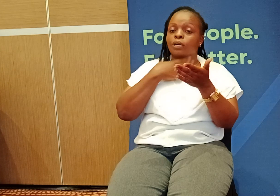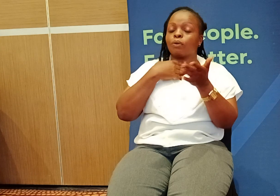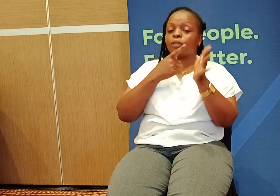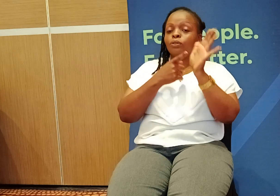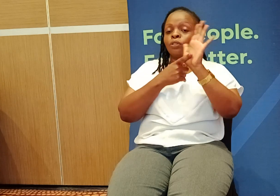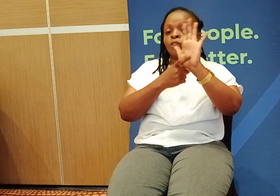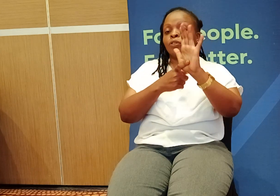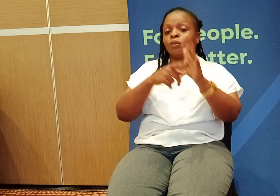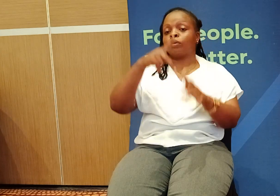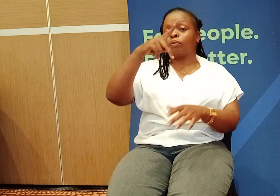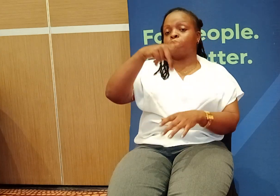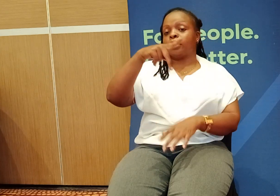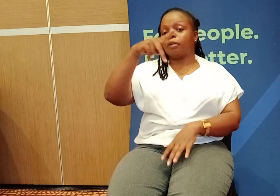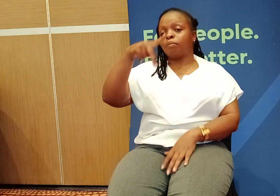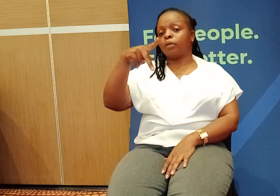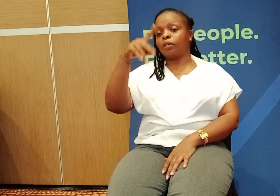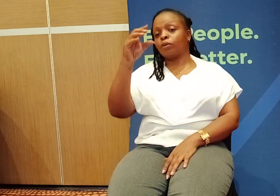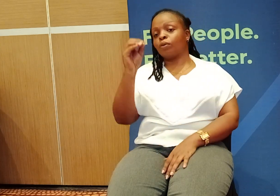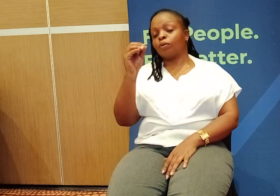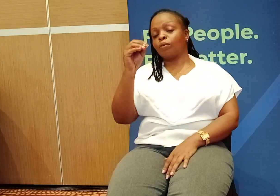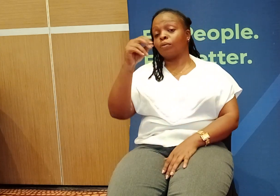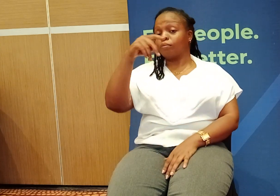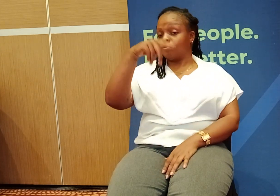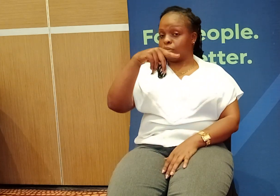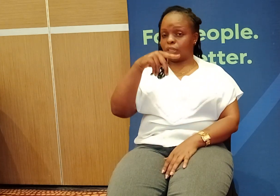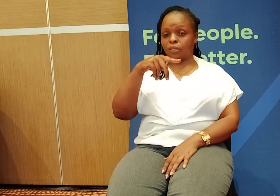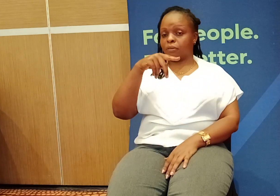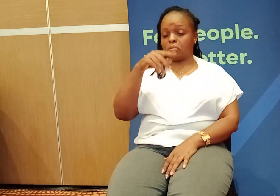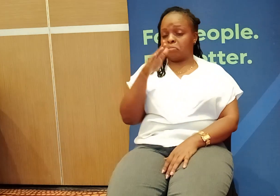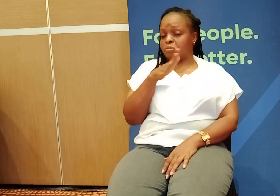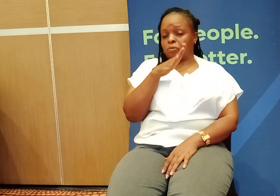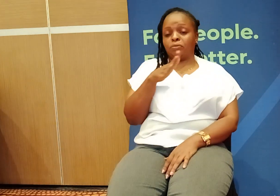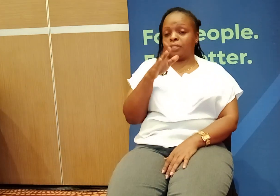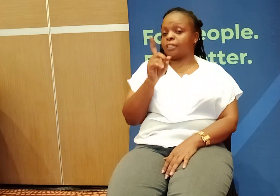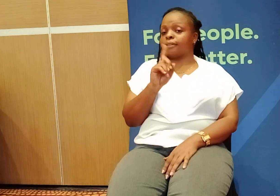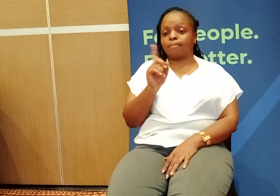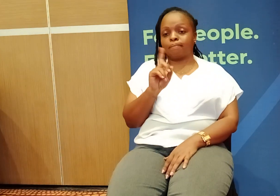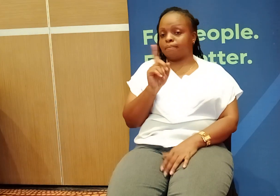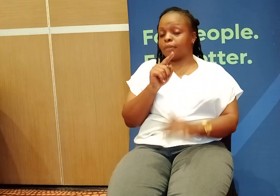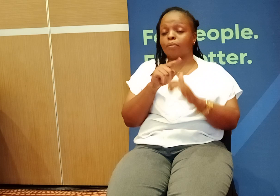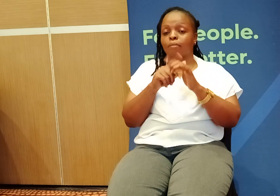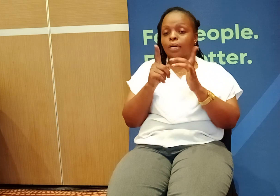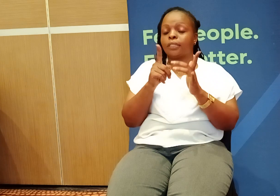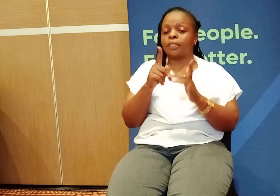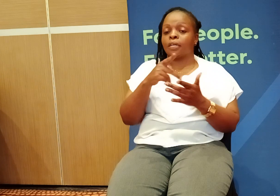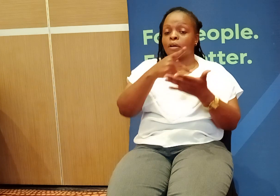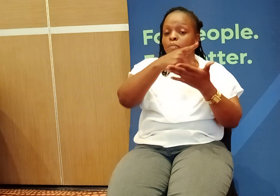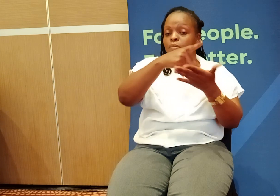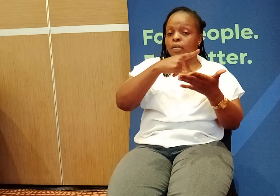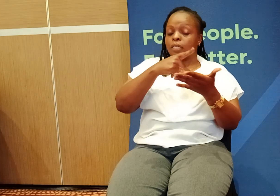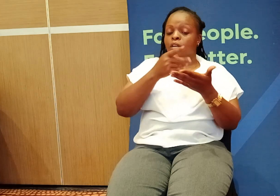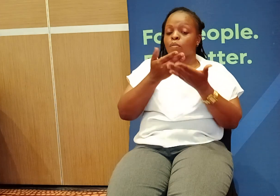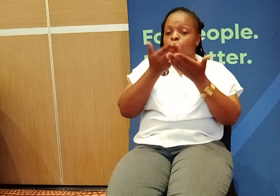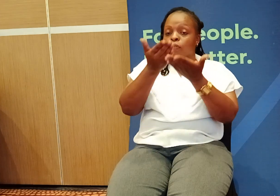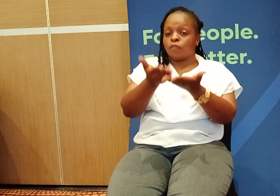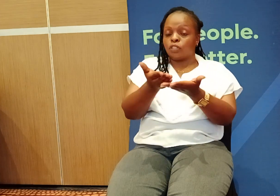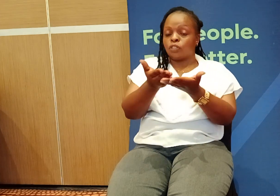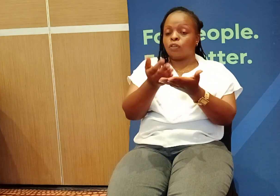PPOP, is not pop music. It's a pre-provision operating profit. I think